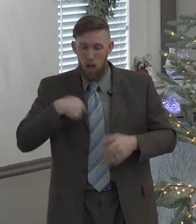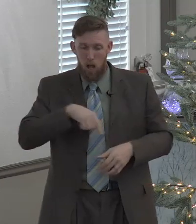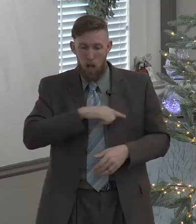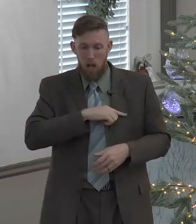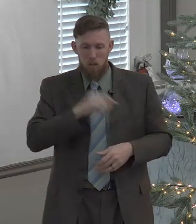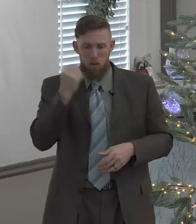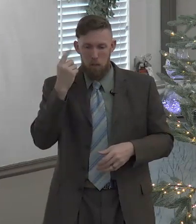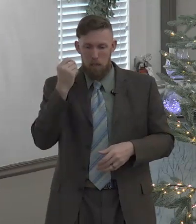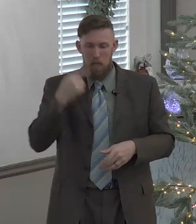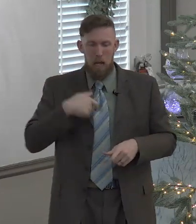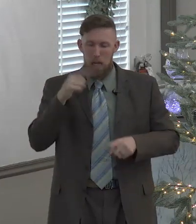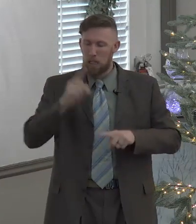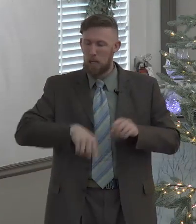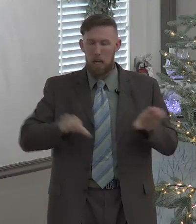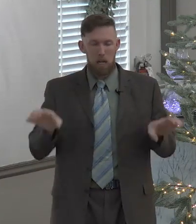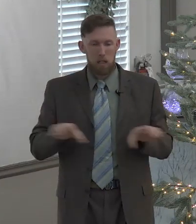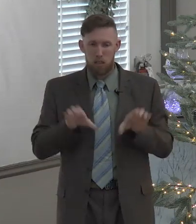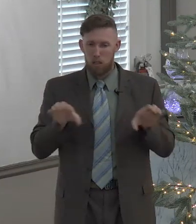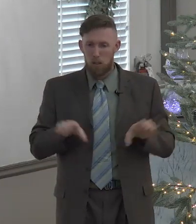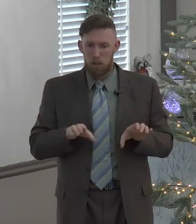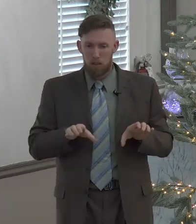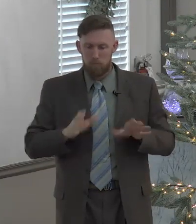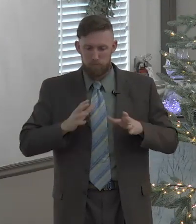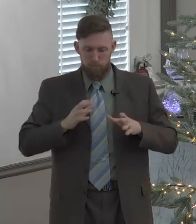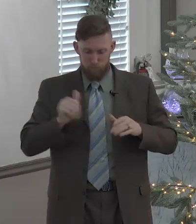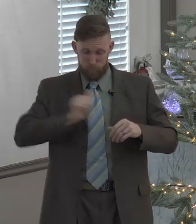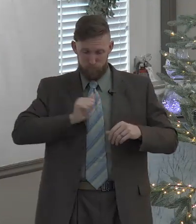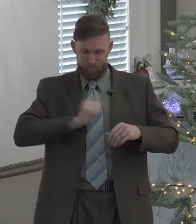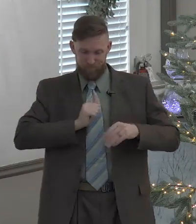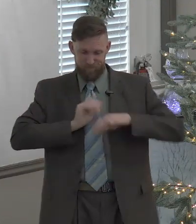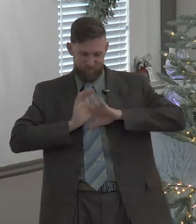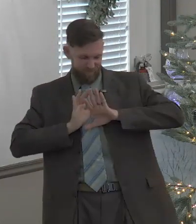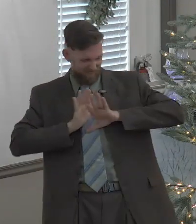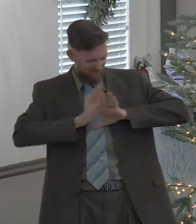He wants us to come to the end of ourselves.